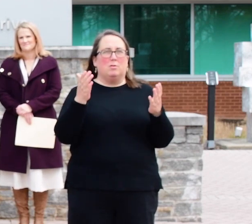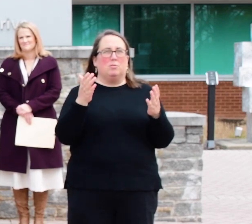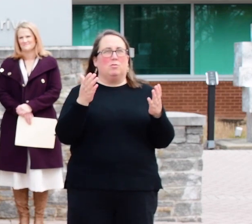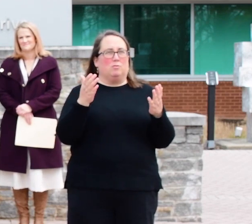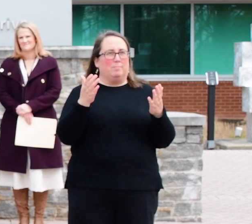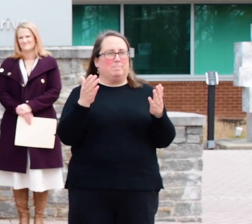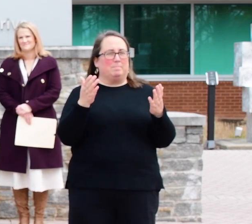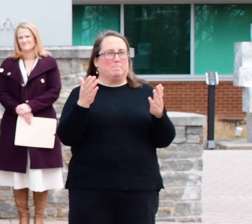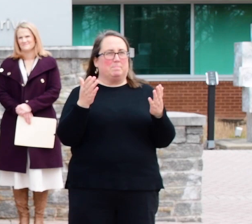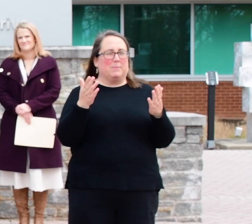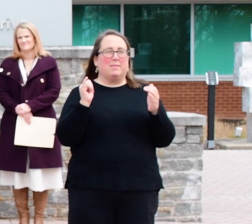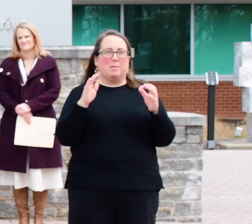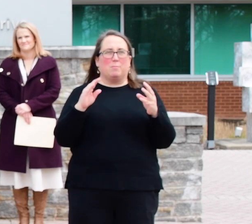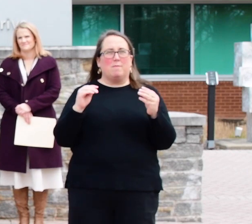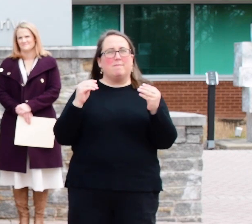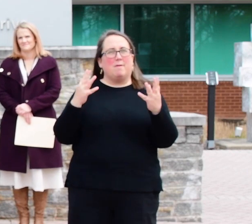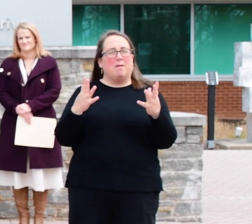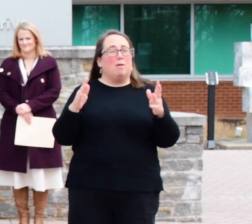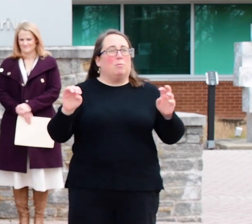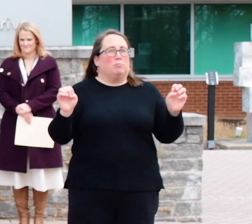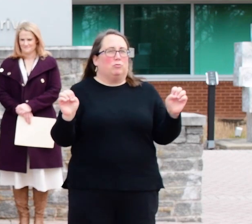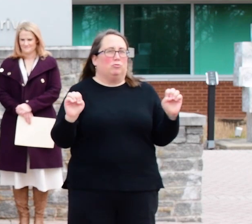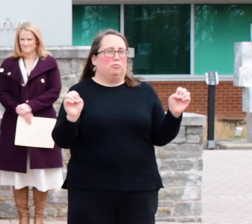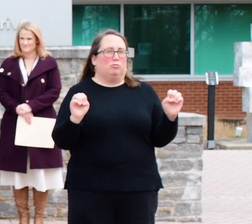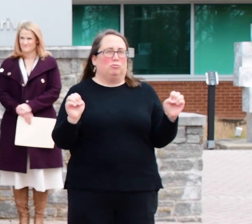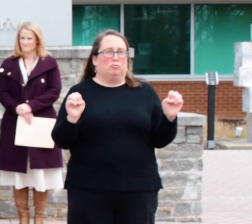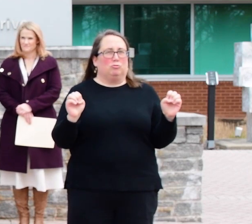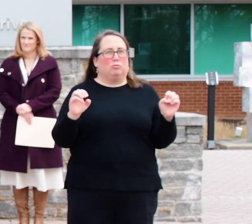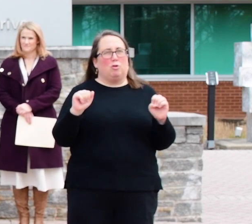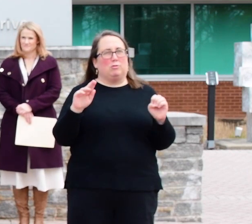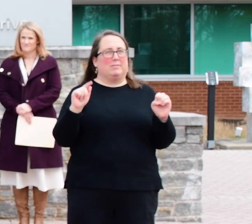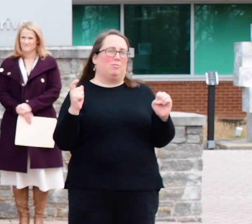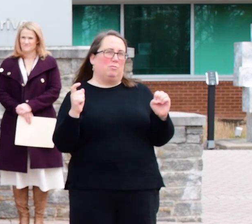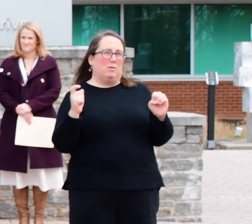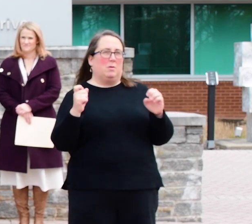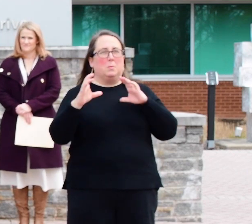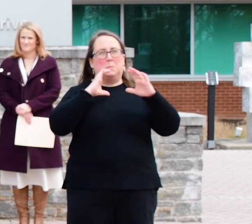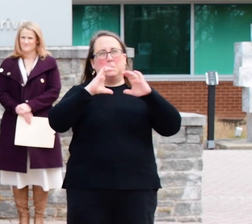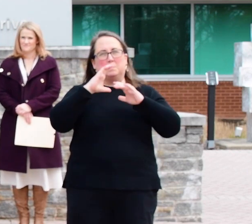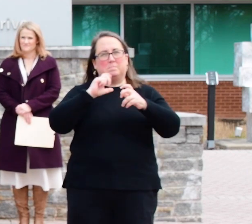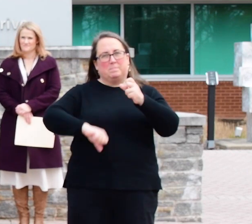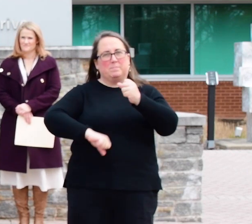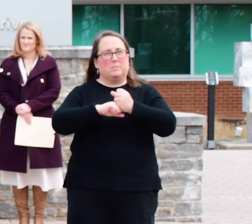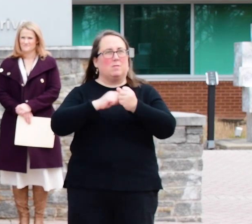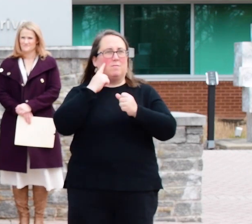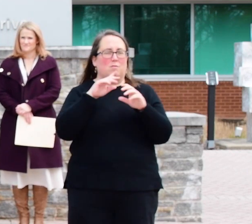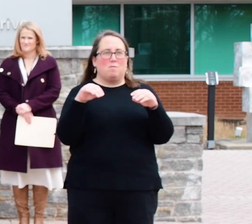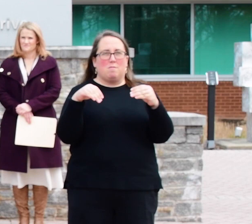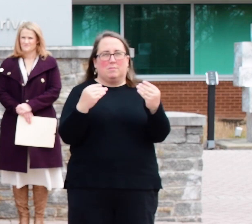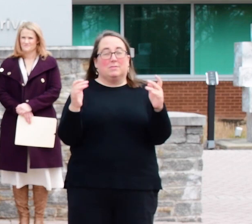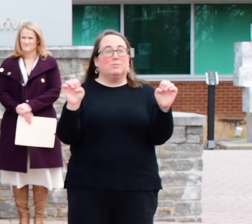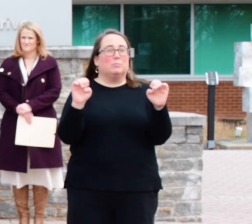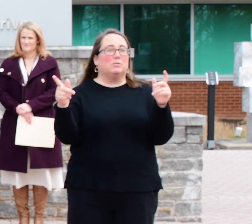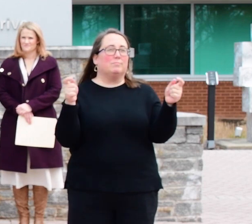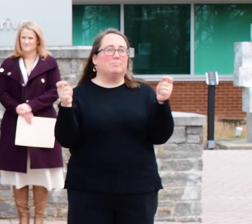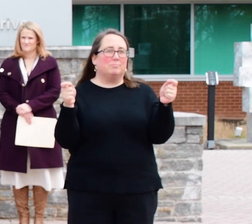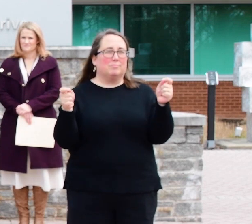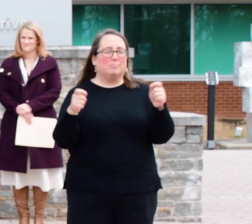RACES, which provides emergency and auxiliary communication support to the Office of Emergency